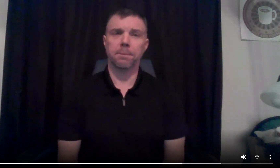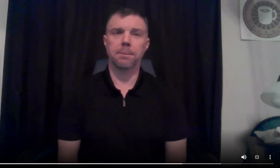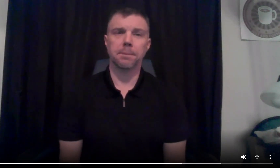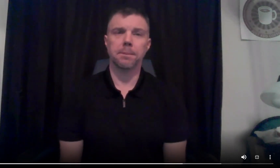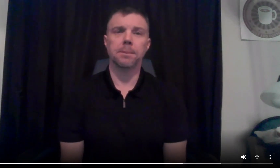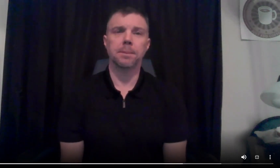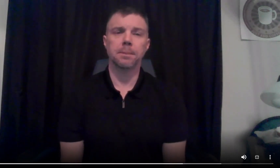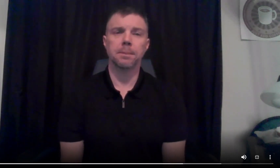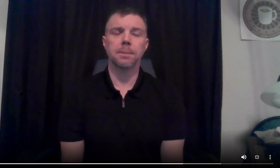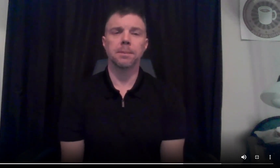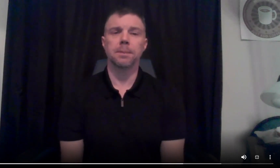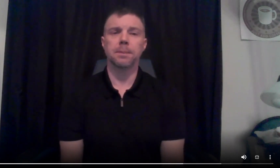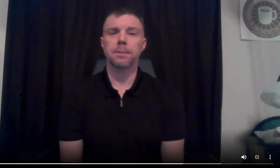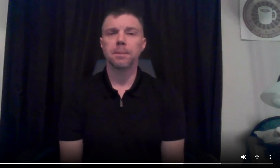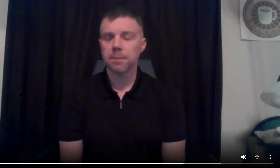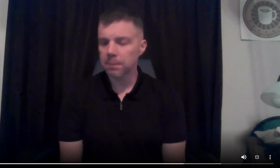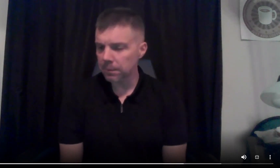grow, though? Anyone?